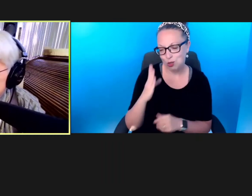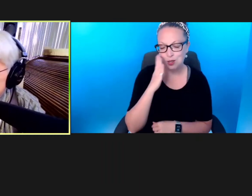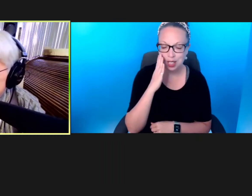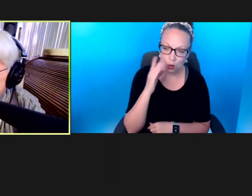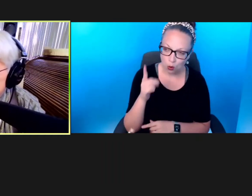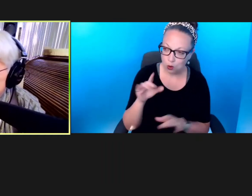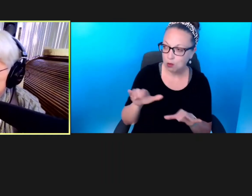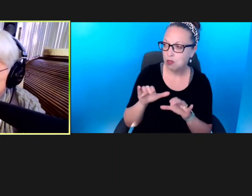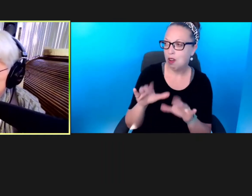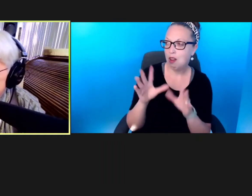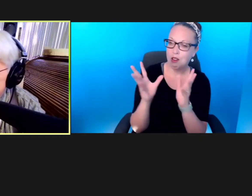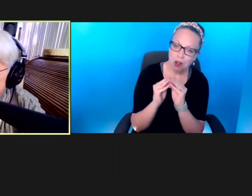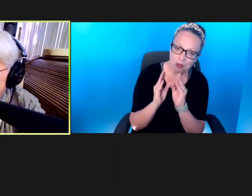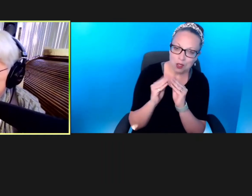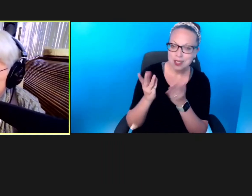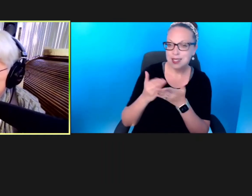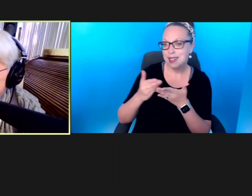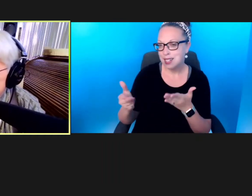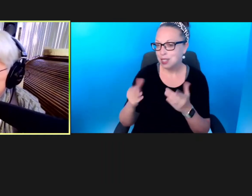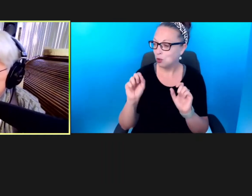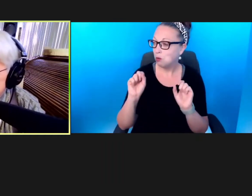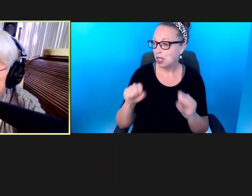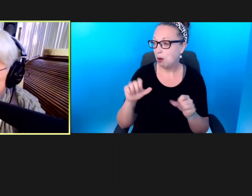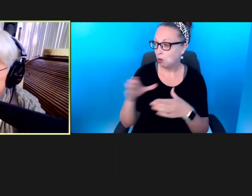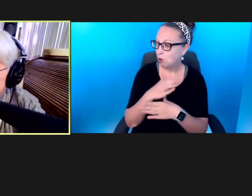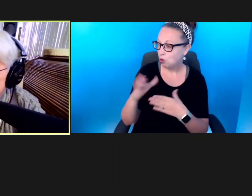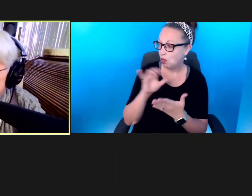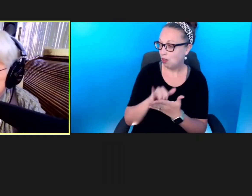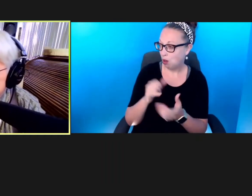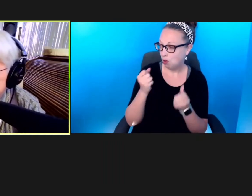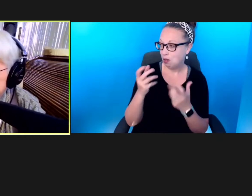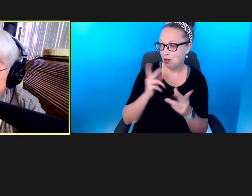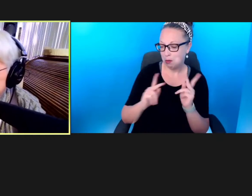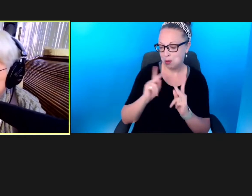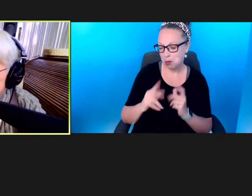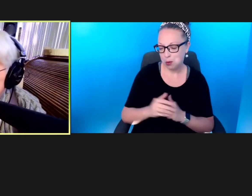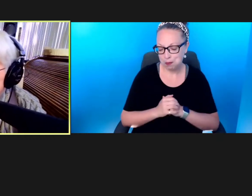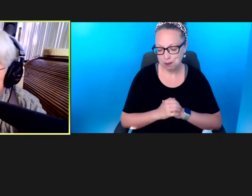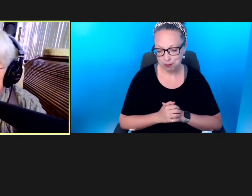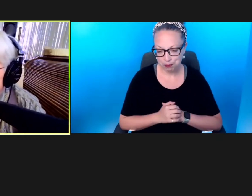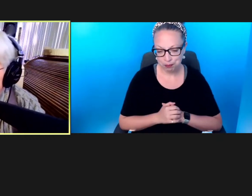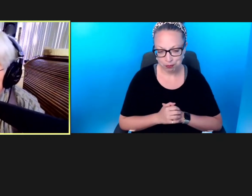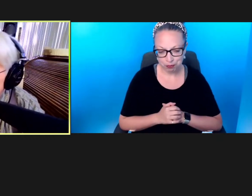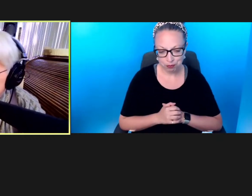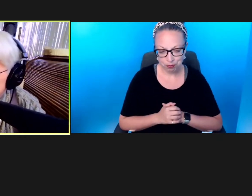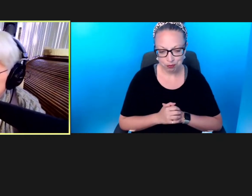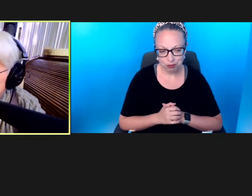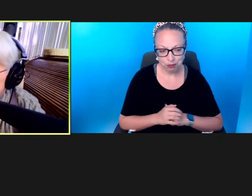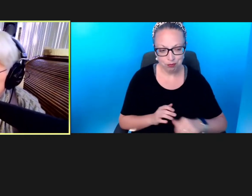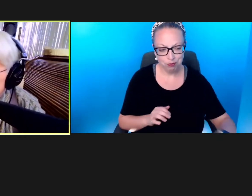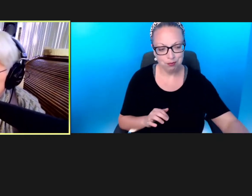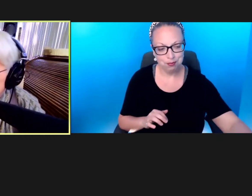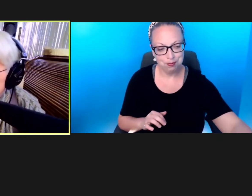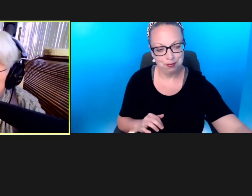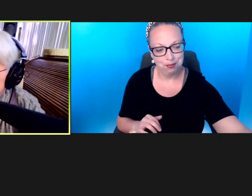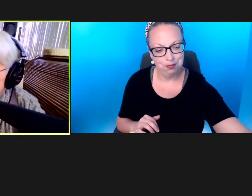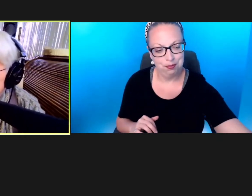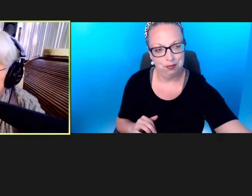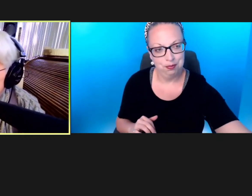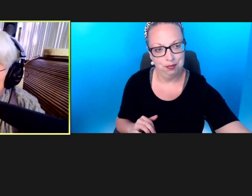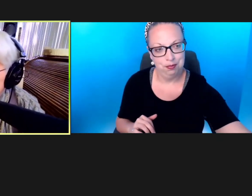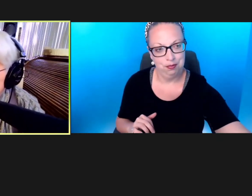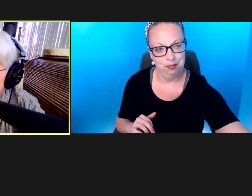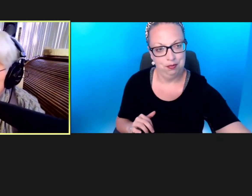and things where you've been able to share that with a large amount of teachers. So let's see if I've